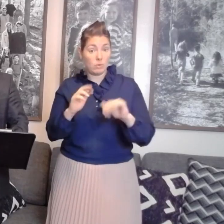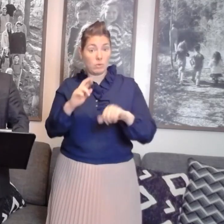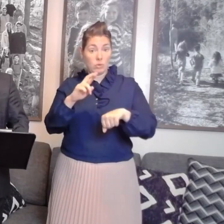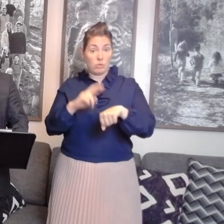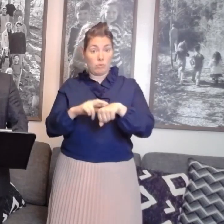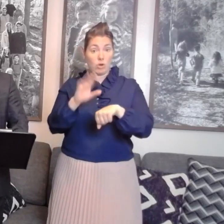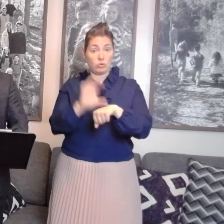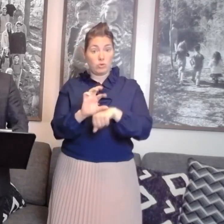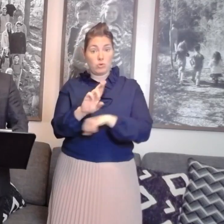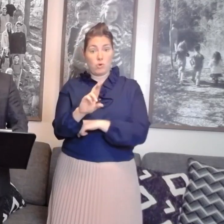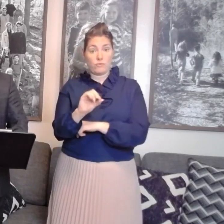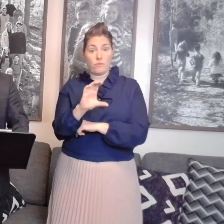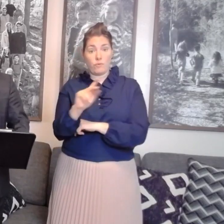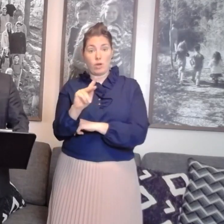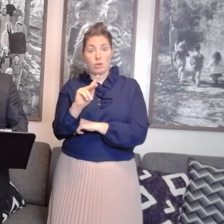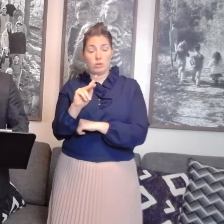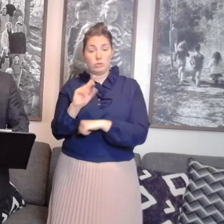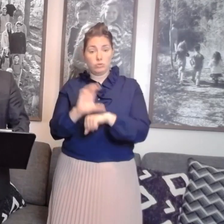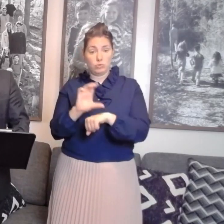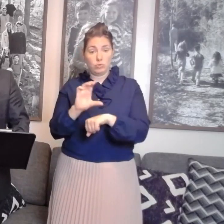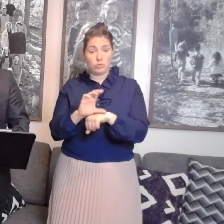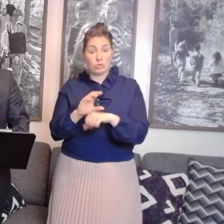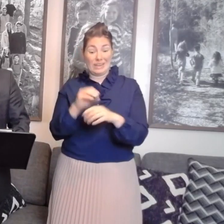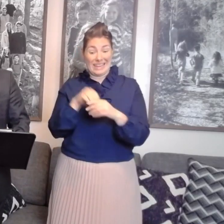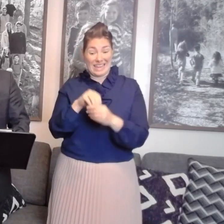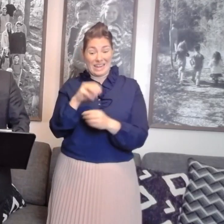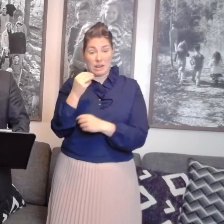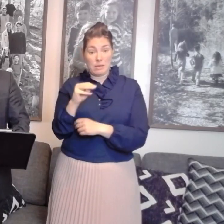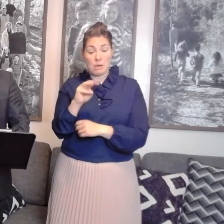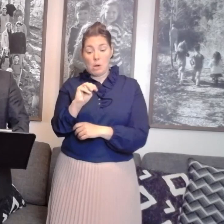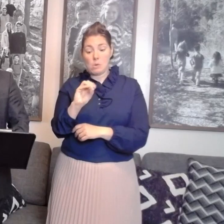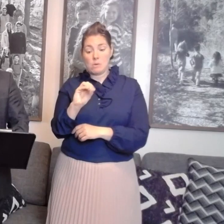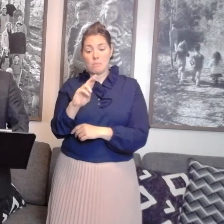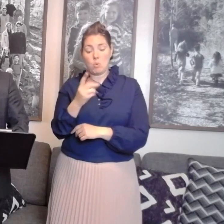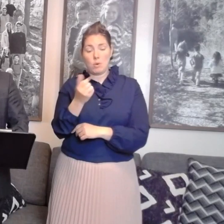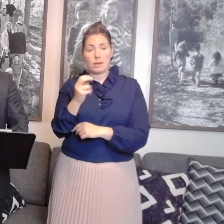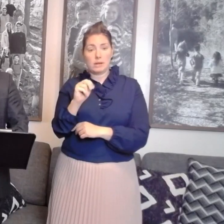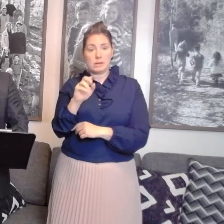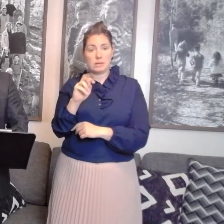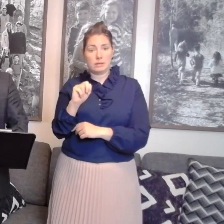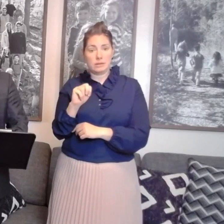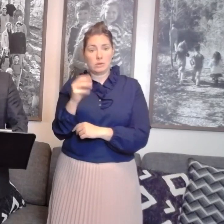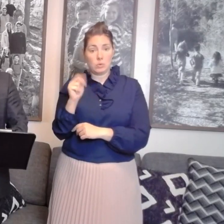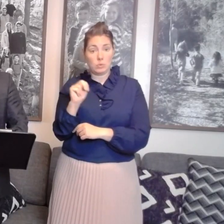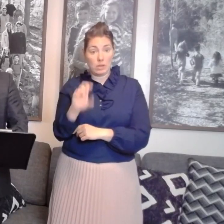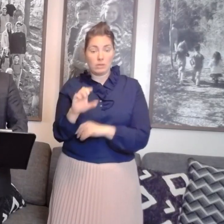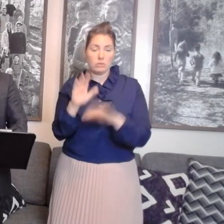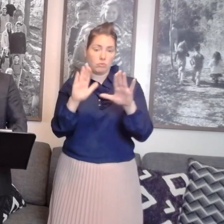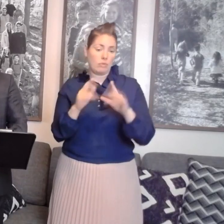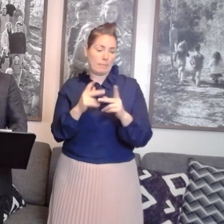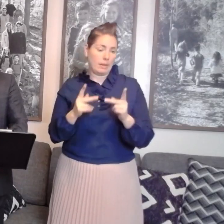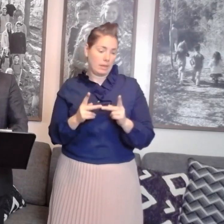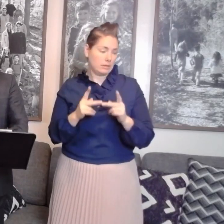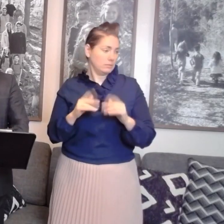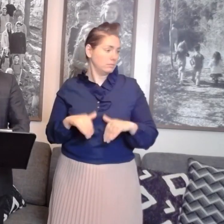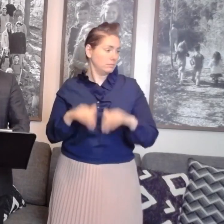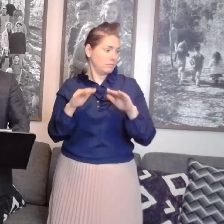Church in Morganton, Pastor Sister Chapman, that's a great place to raise your family.